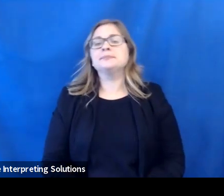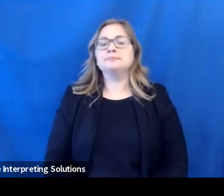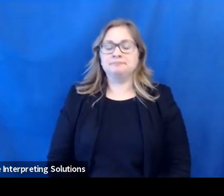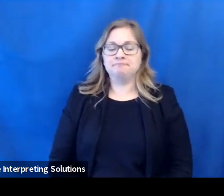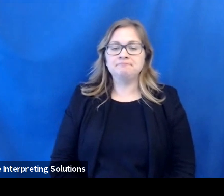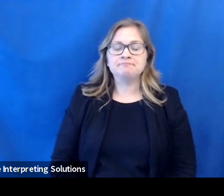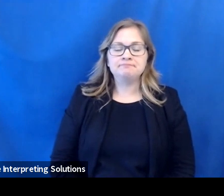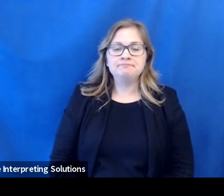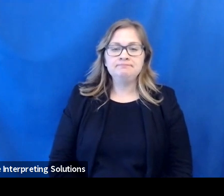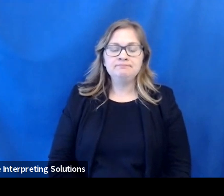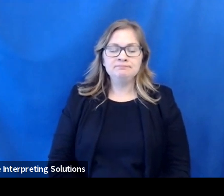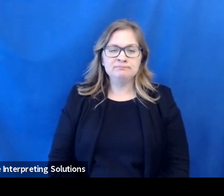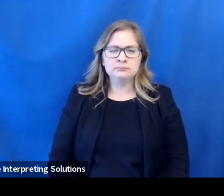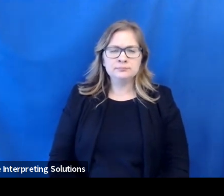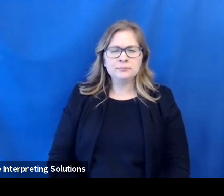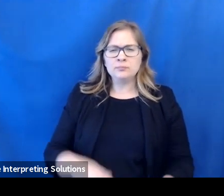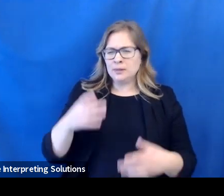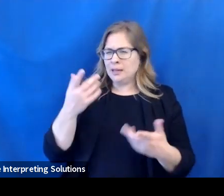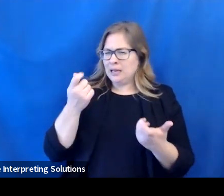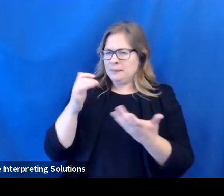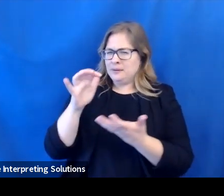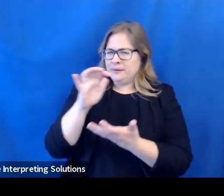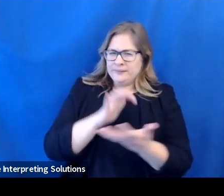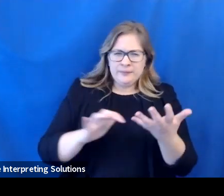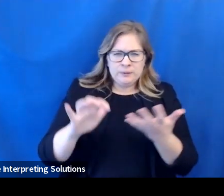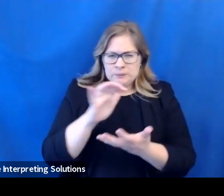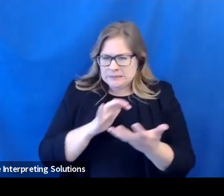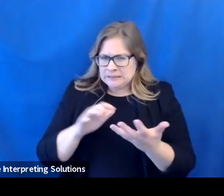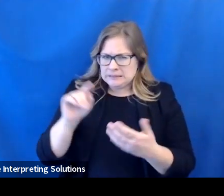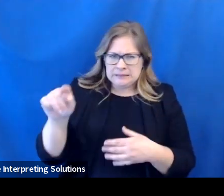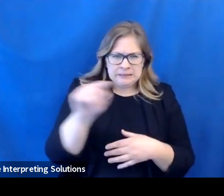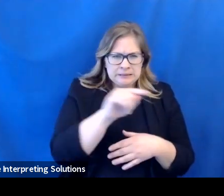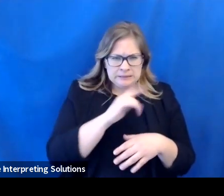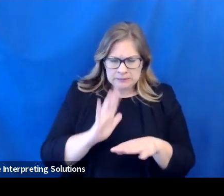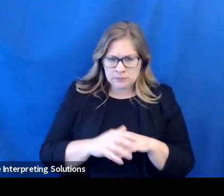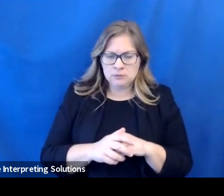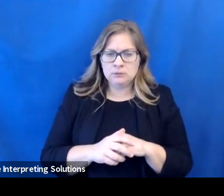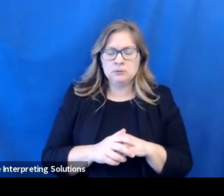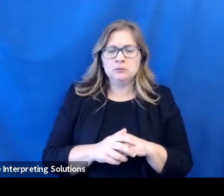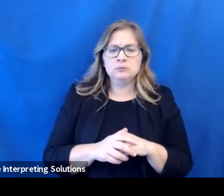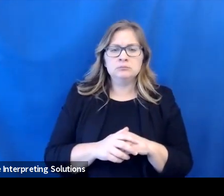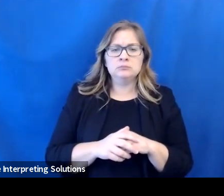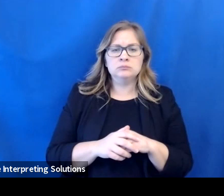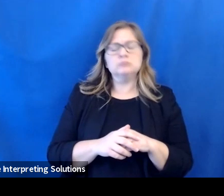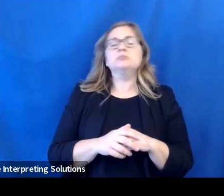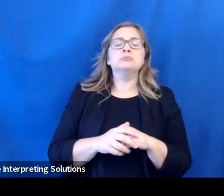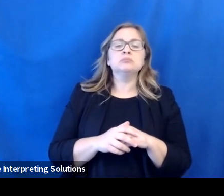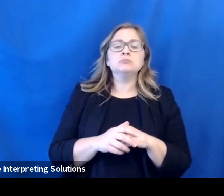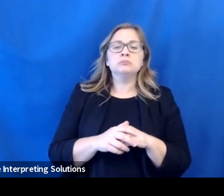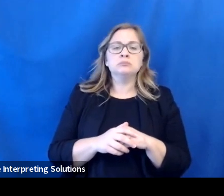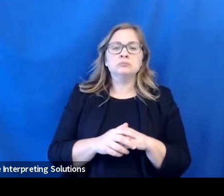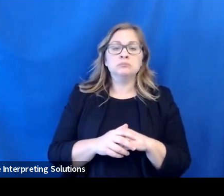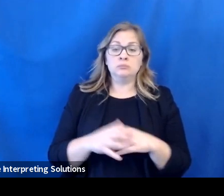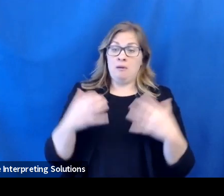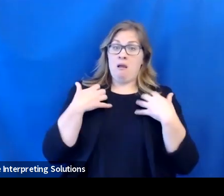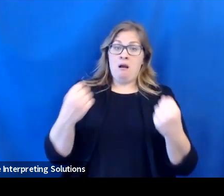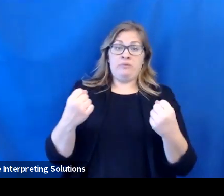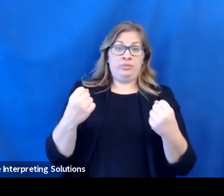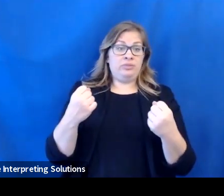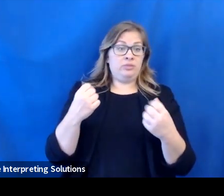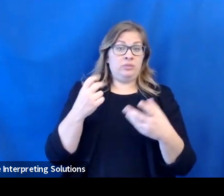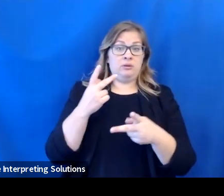I was talking to several of the health CEOs over the weekend, there were stories about nurses